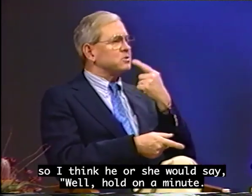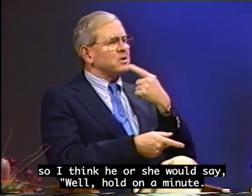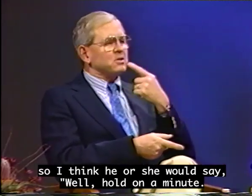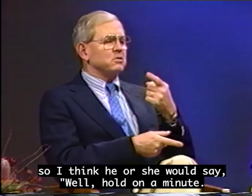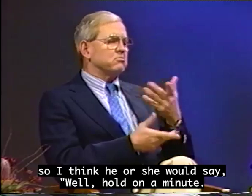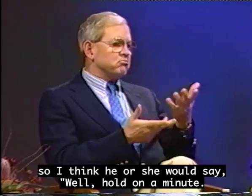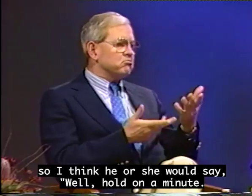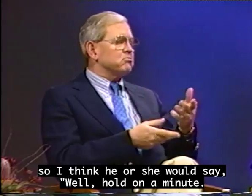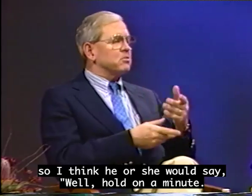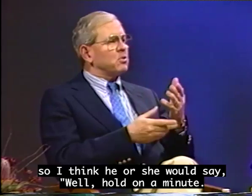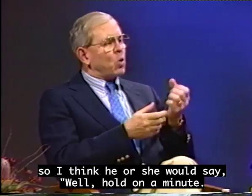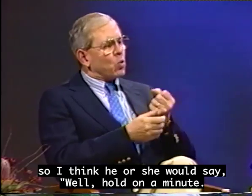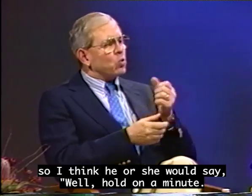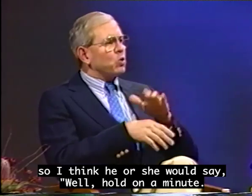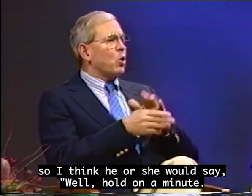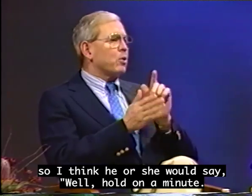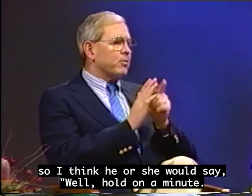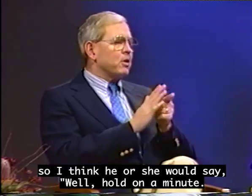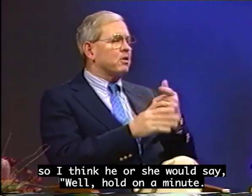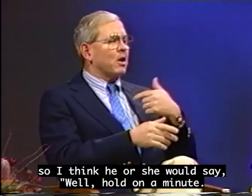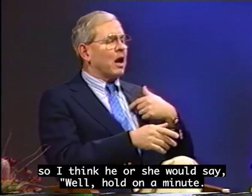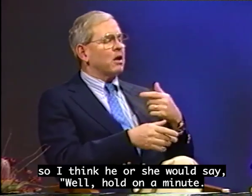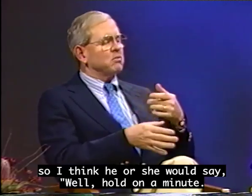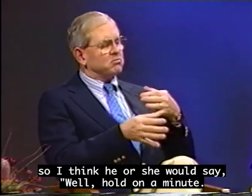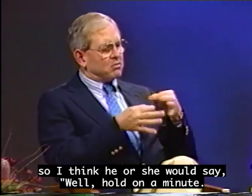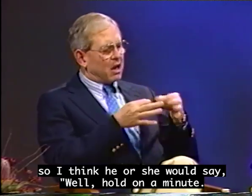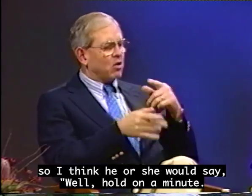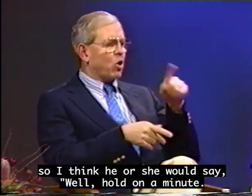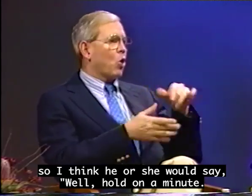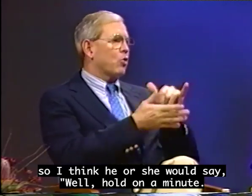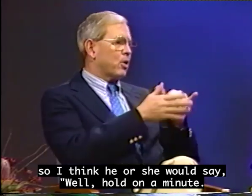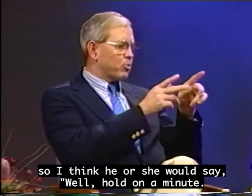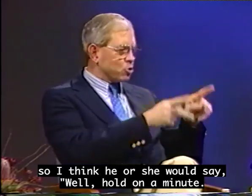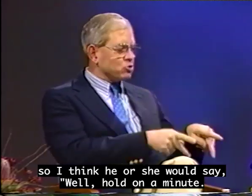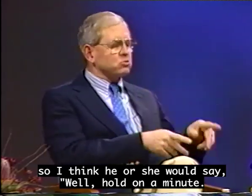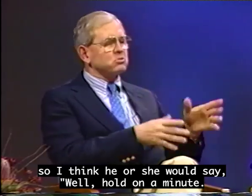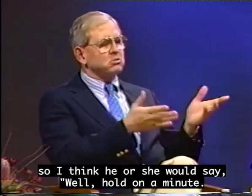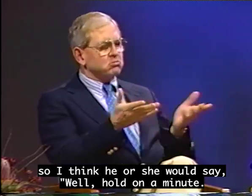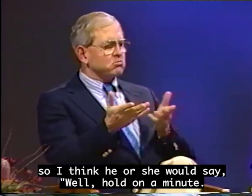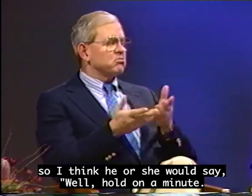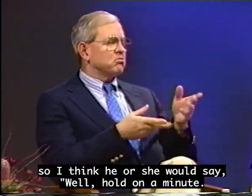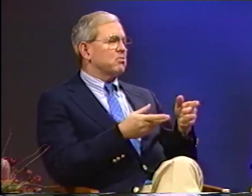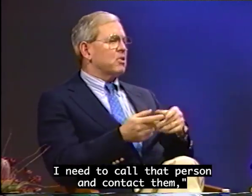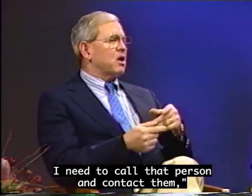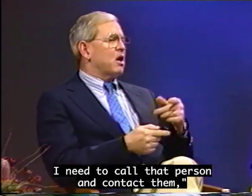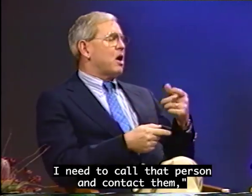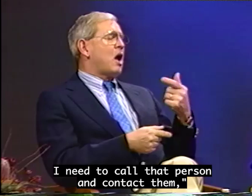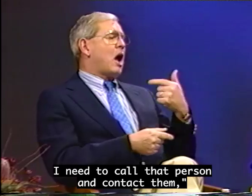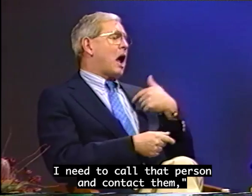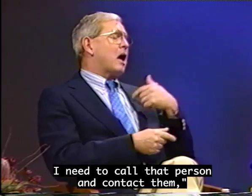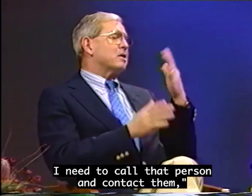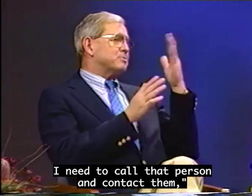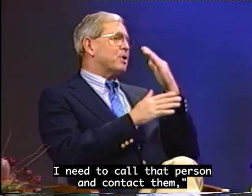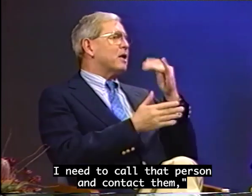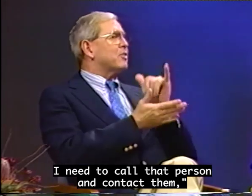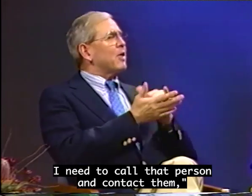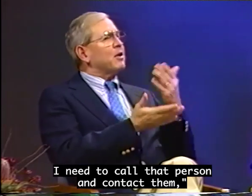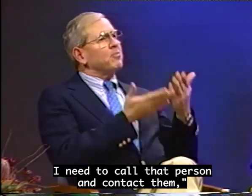So I think he or she would say, well, hold on a minute, I need to call that person